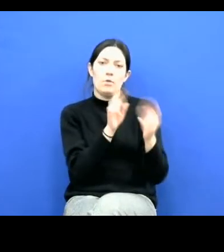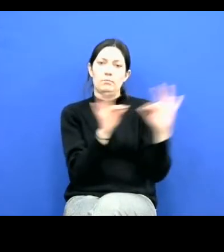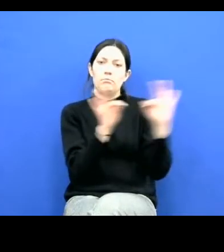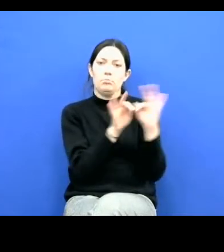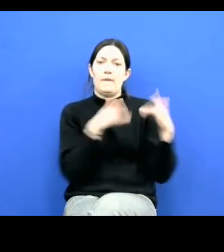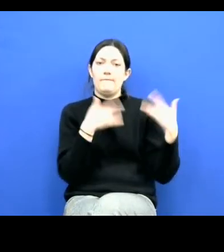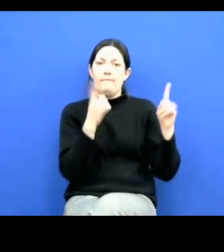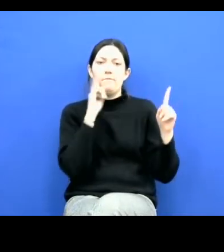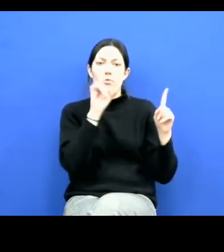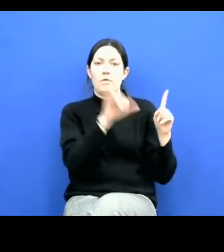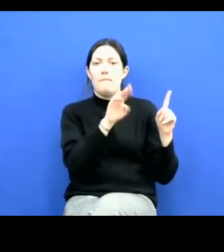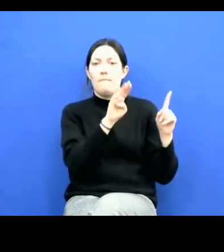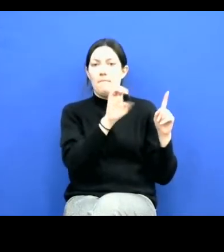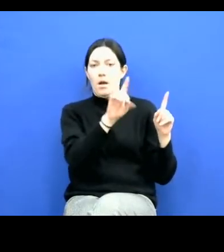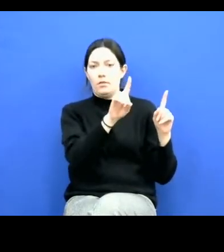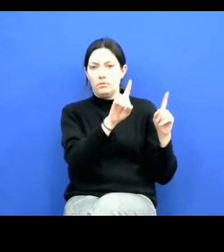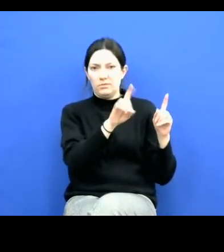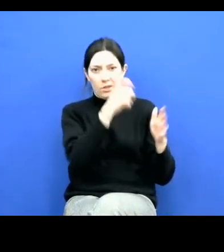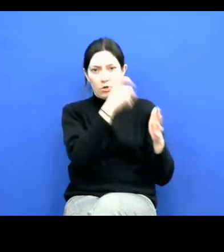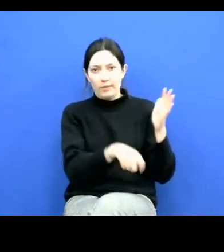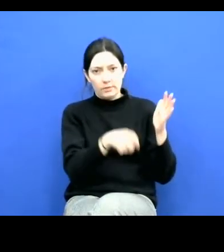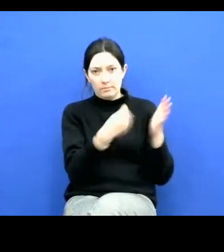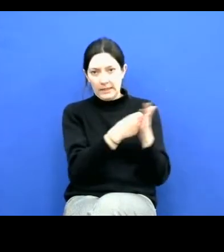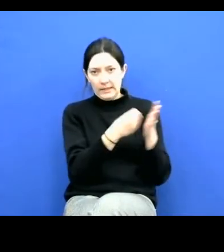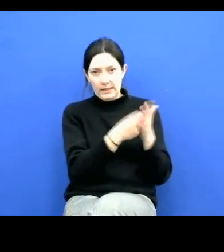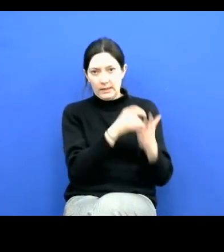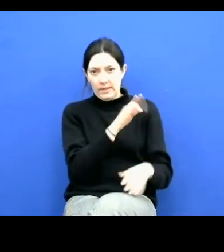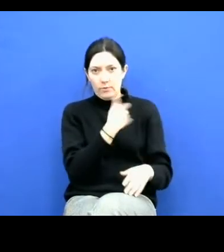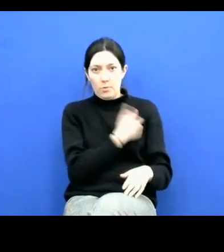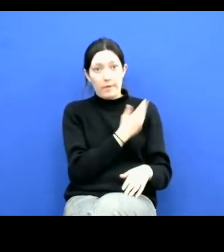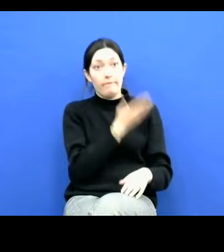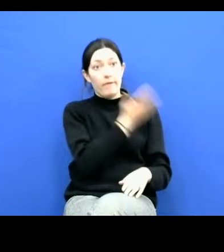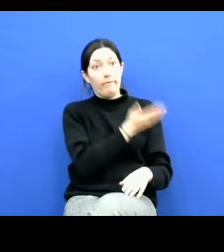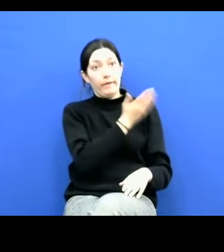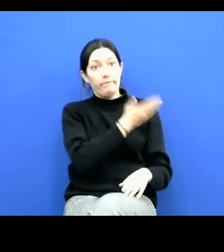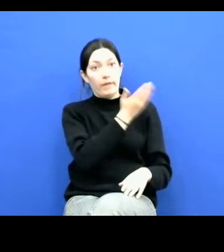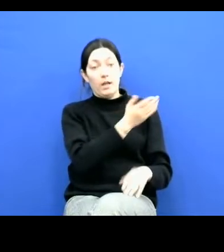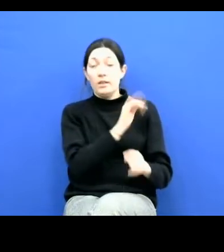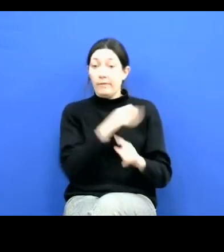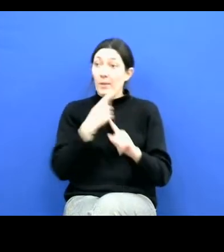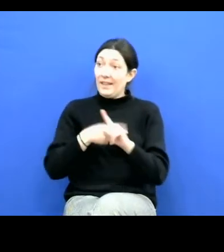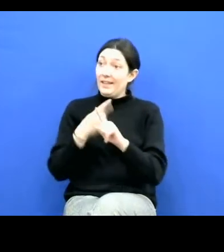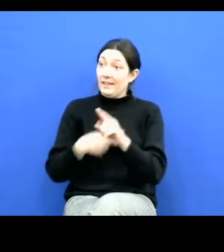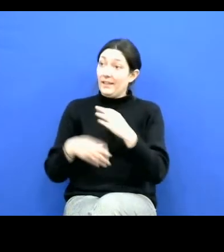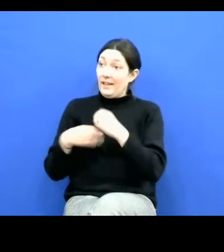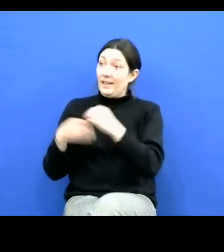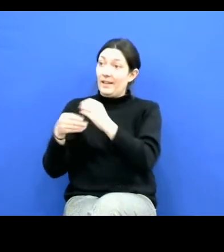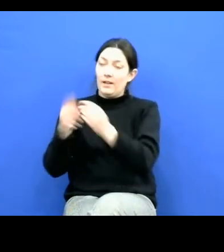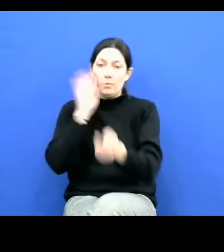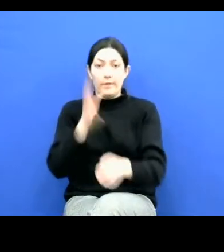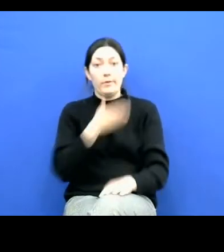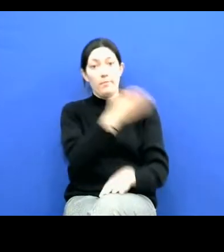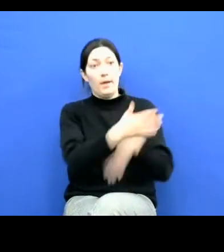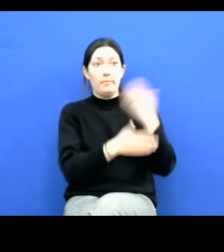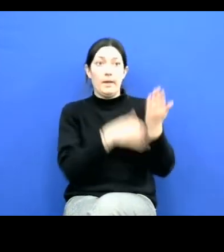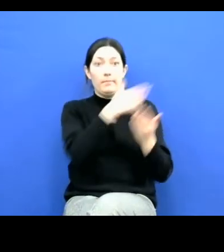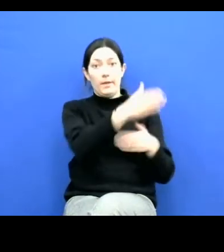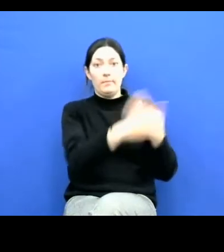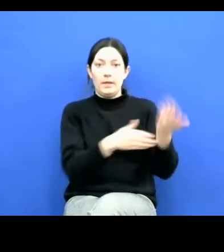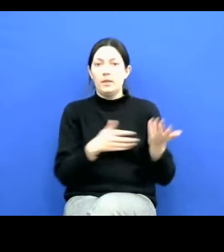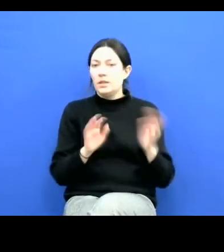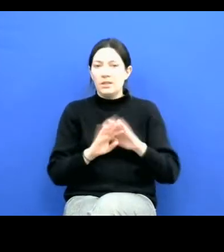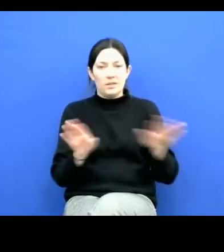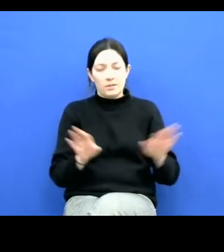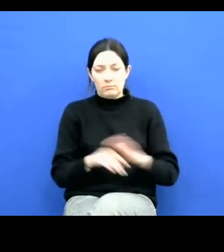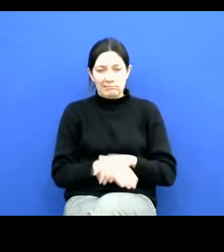that's costly. And then every time we do an additional lease, we would have to file another one and another one, whereas it makes much